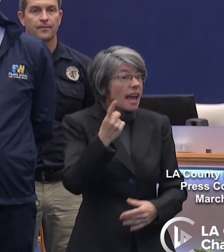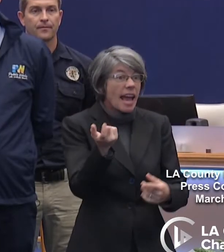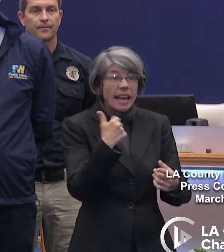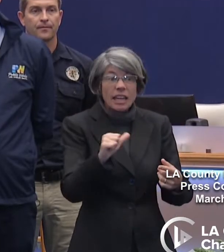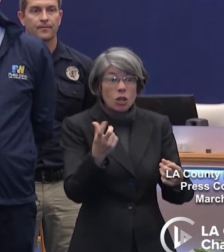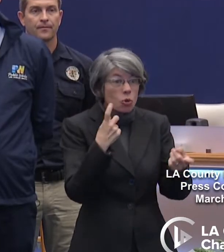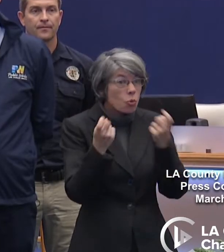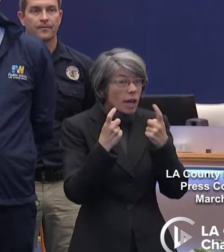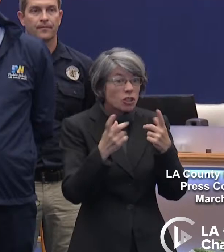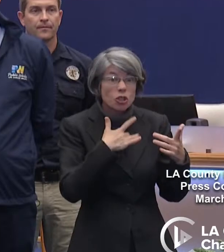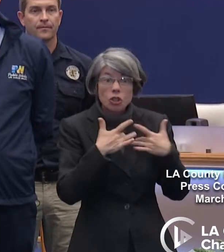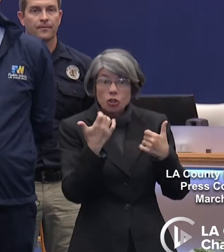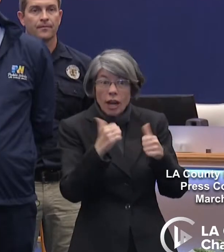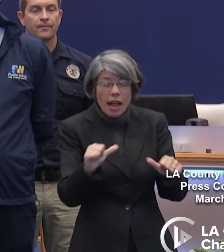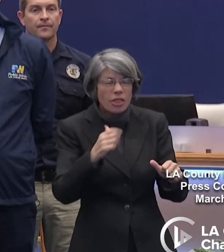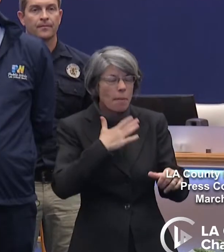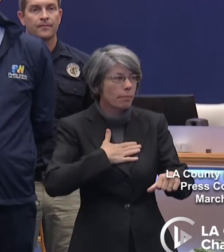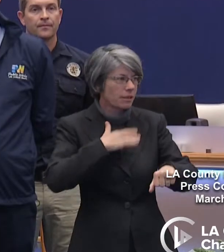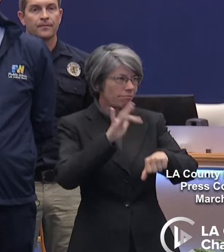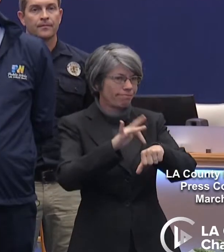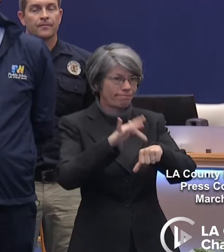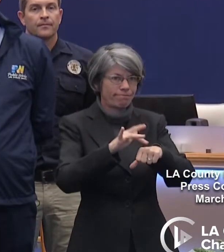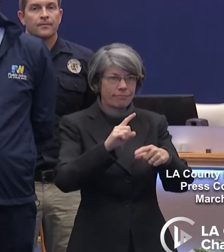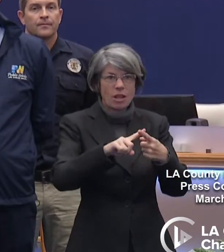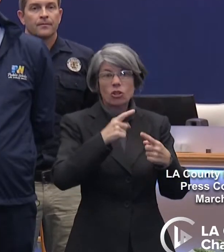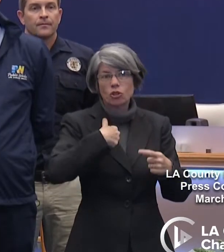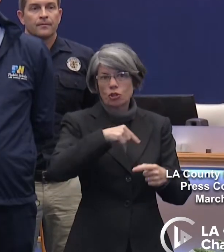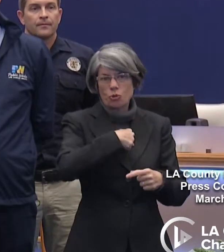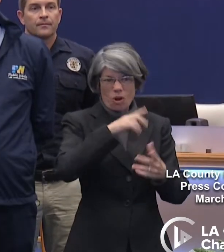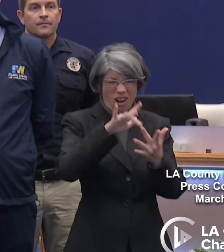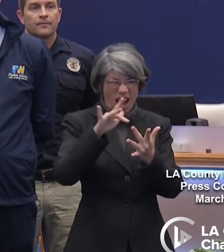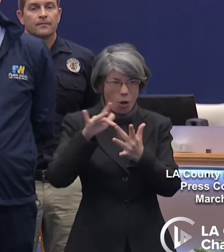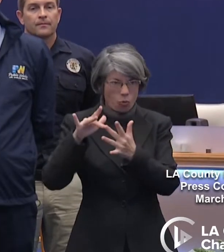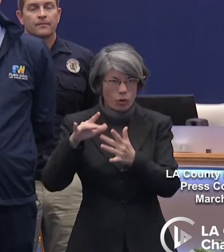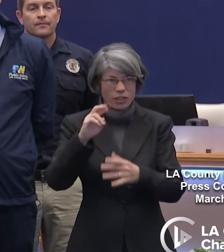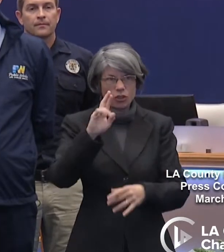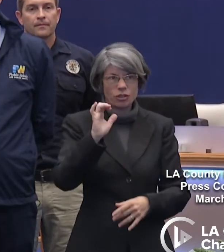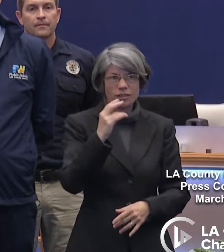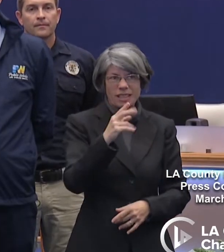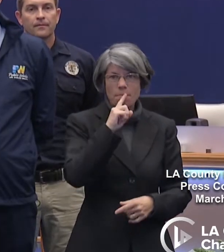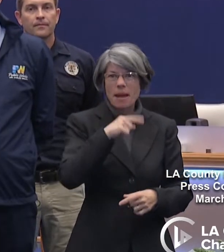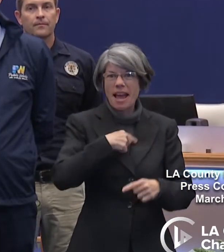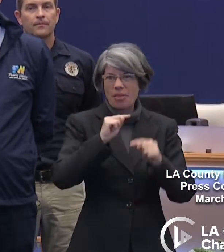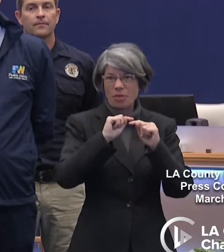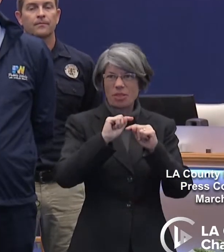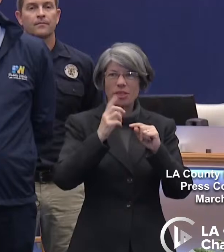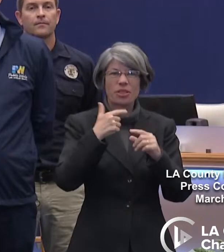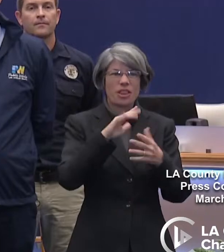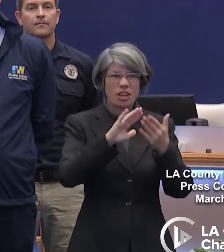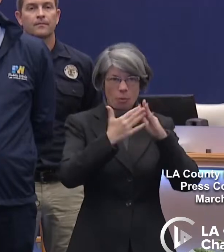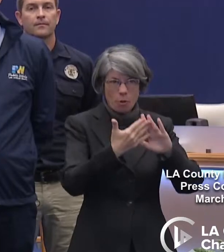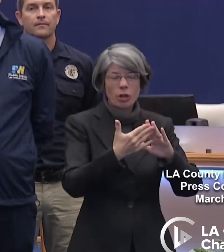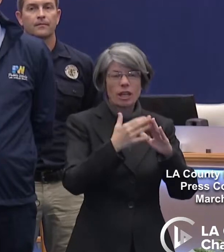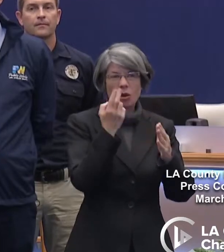questions or concerns, please reach out to the call centers or visit our outreach teams at the community resource centers. Thank